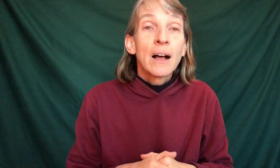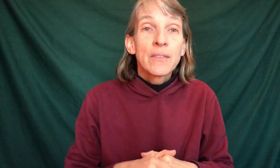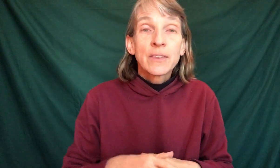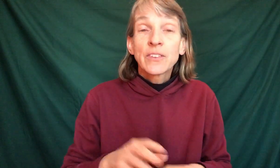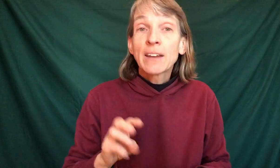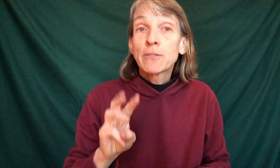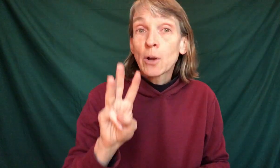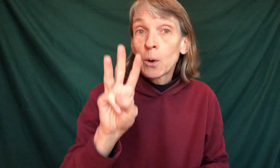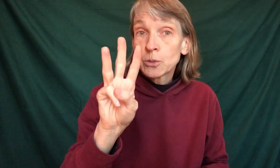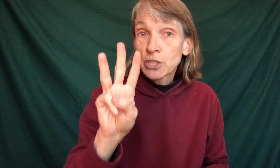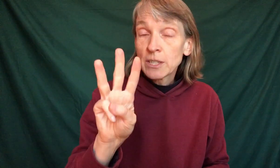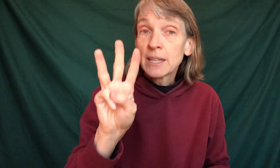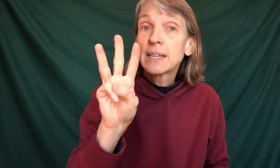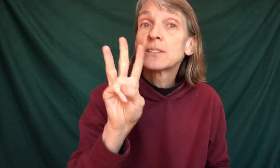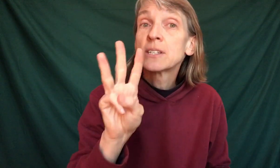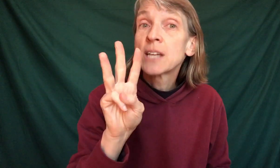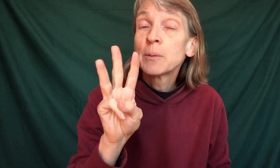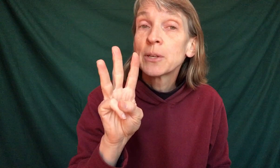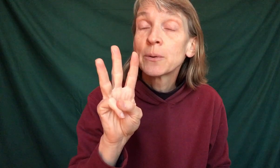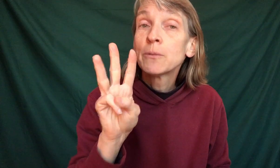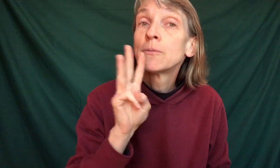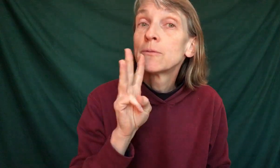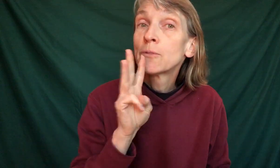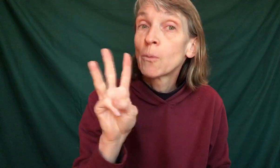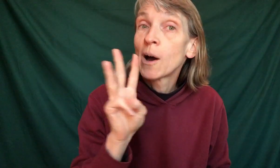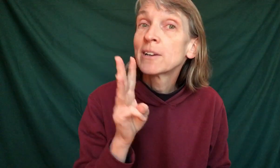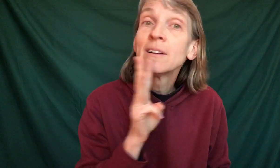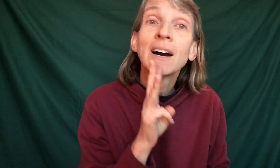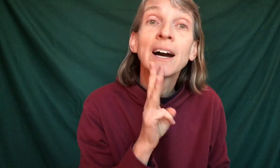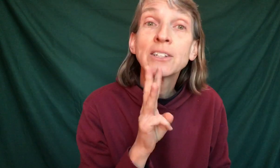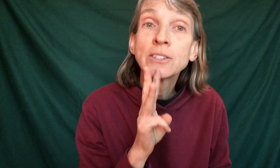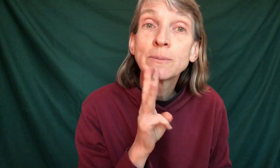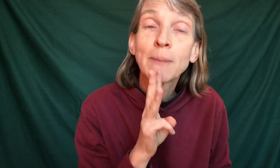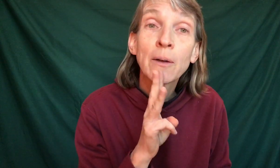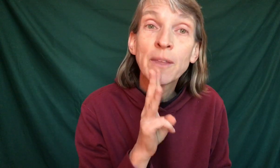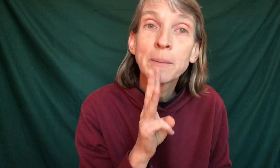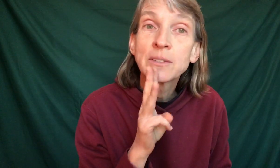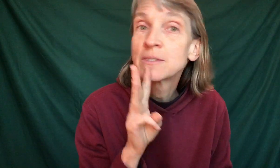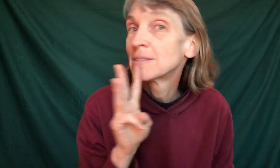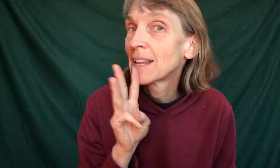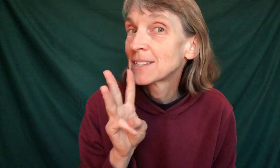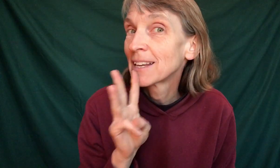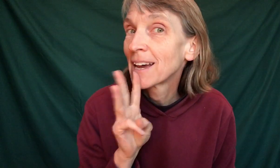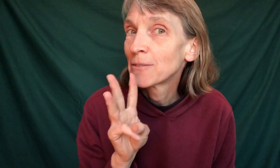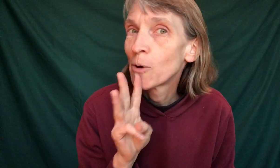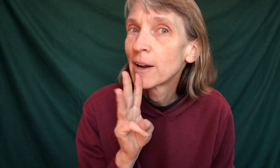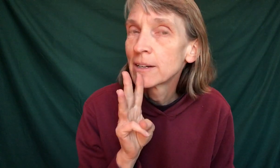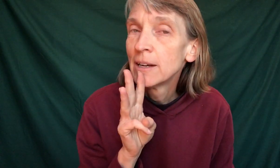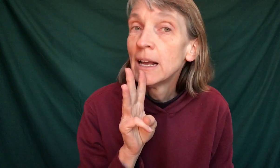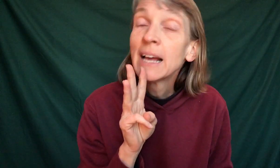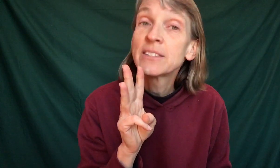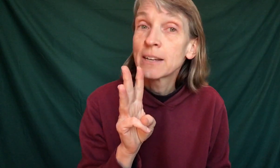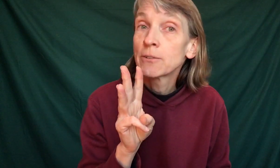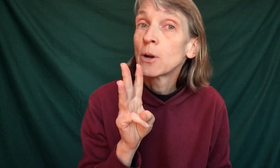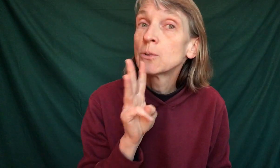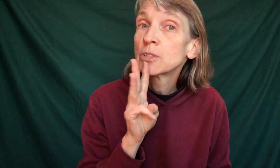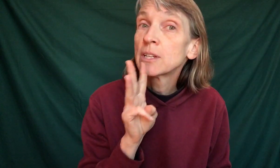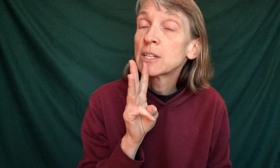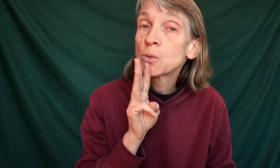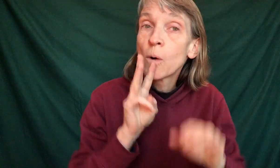The sign for ocean is a W for water on your mouth. That means that's any kind of water. And the sign for ocean is